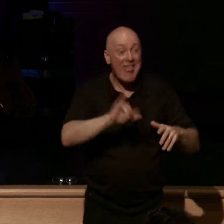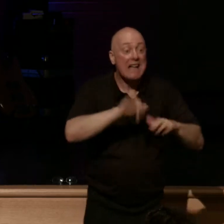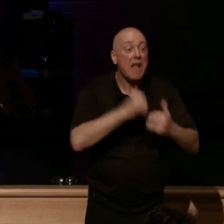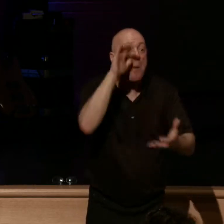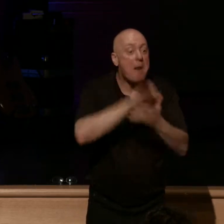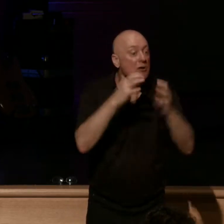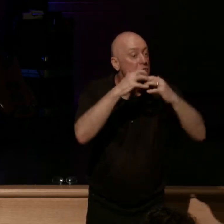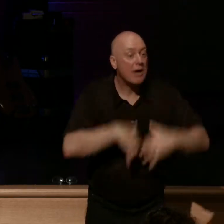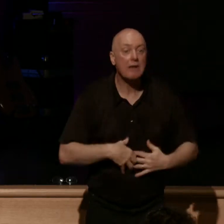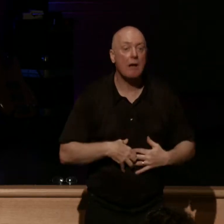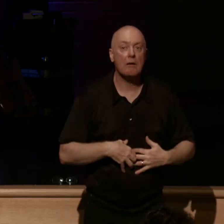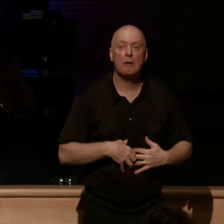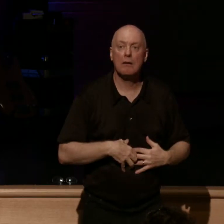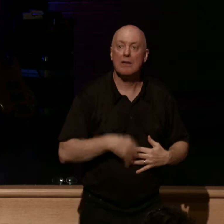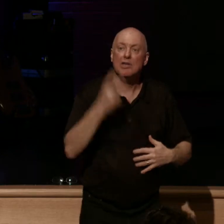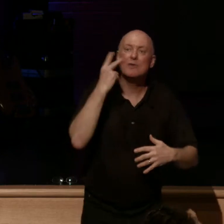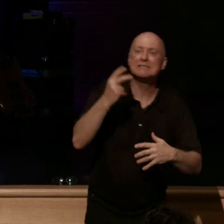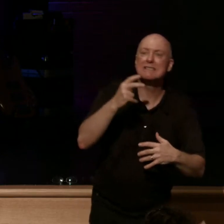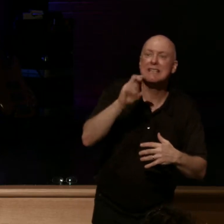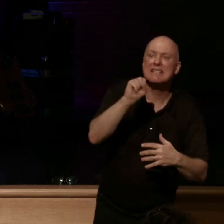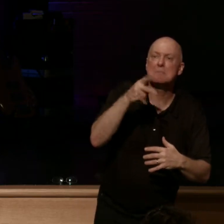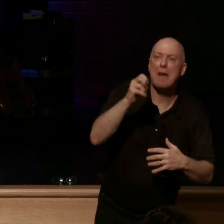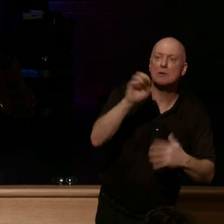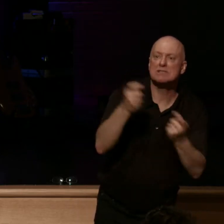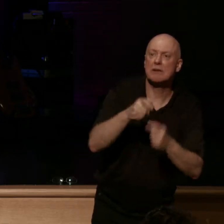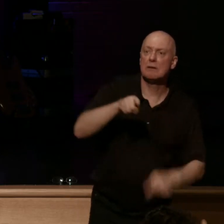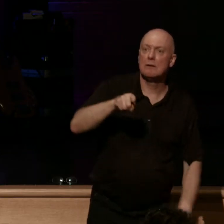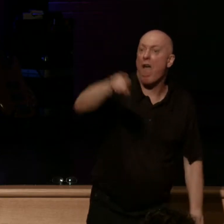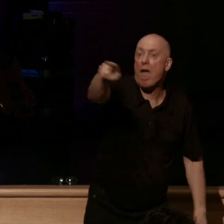there. All you do is you see the sin of your spouse, but you